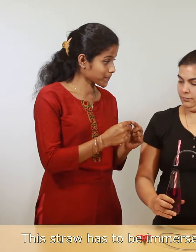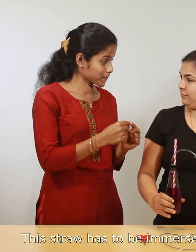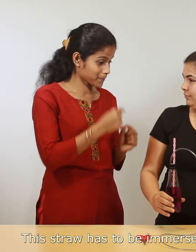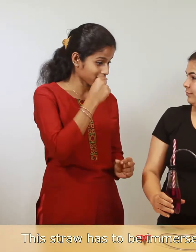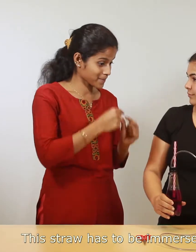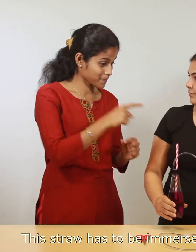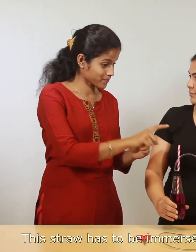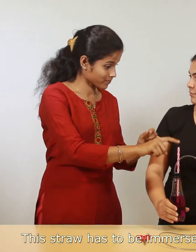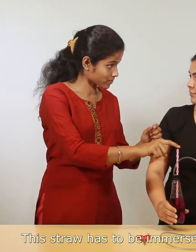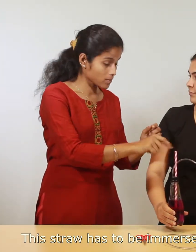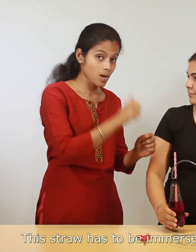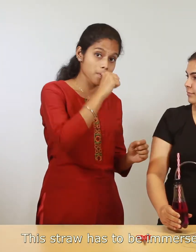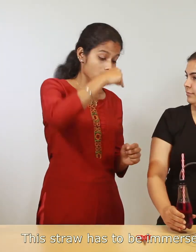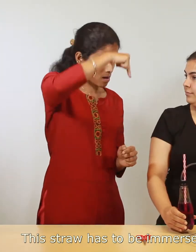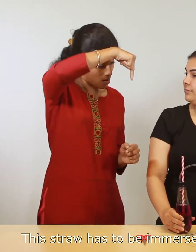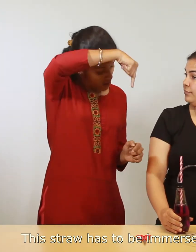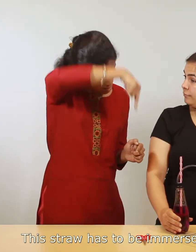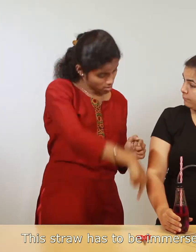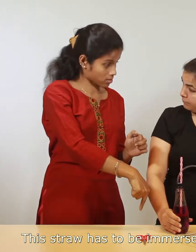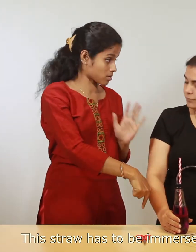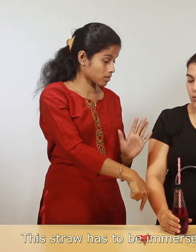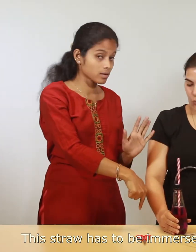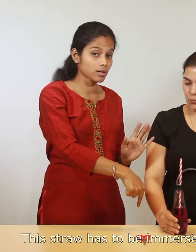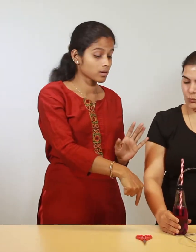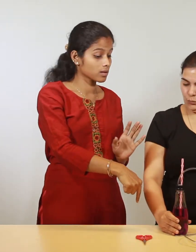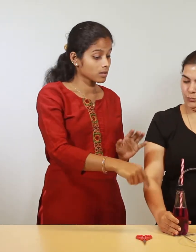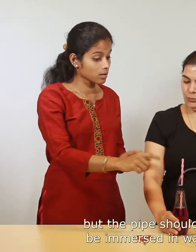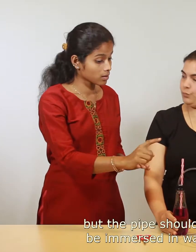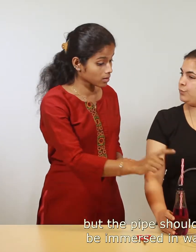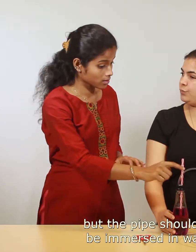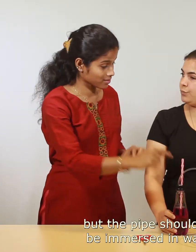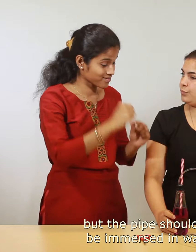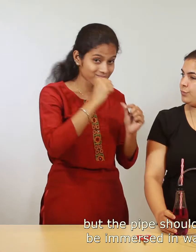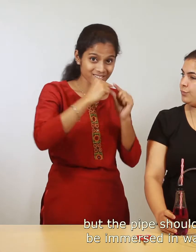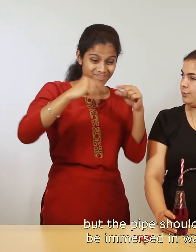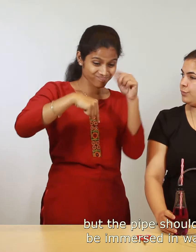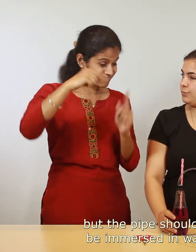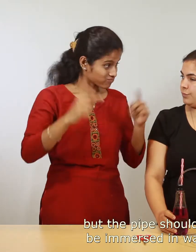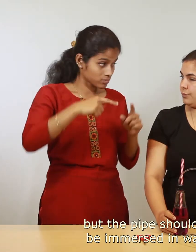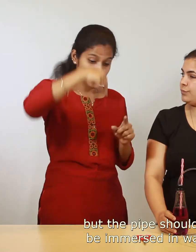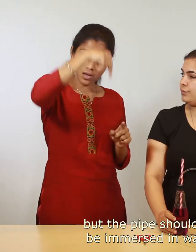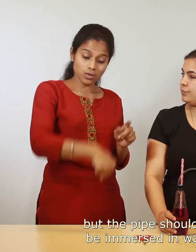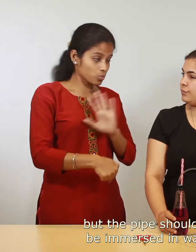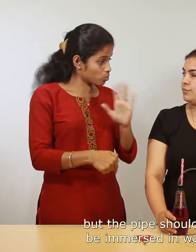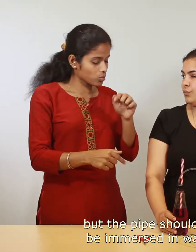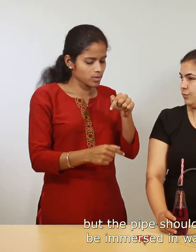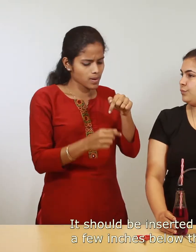The straw has to be immersed in the water, but the pipe should not be immersed in the water.